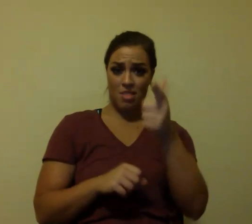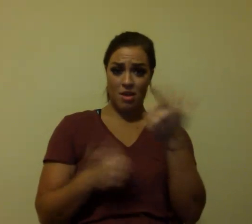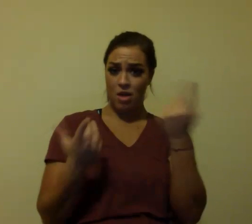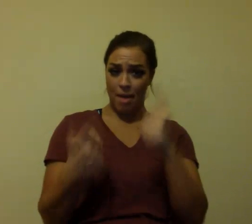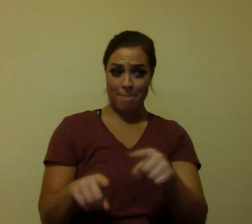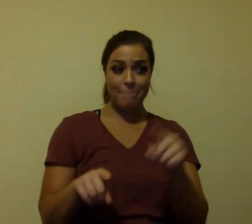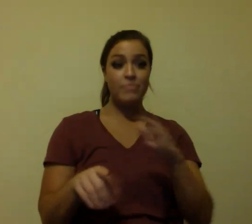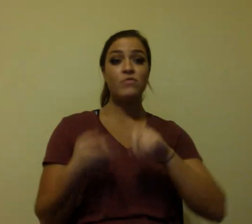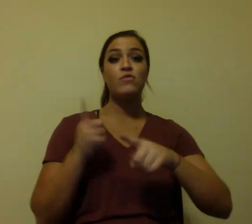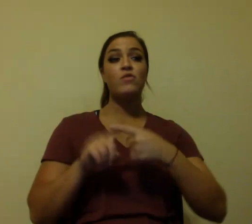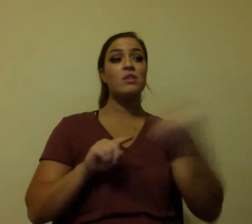a basketball game.